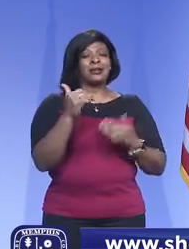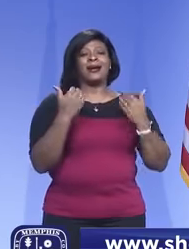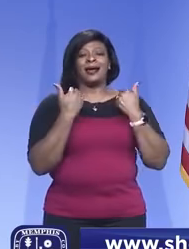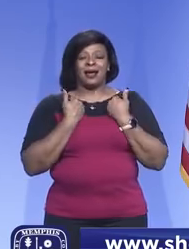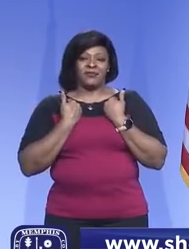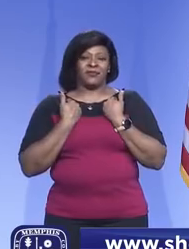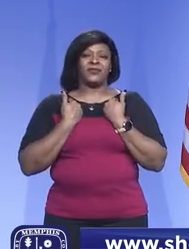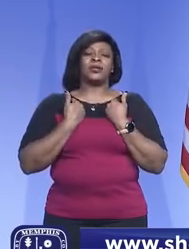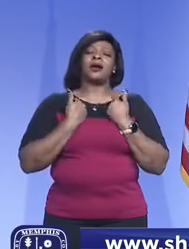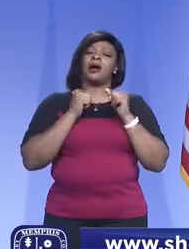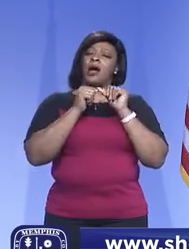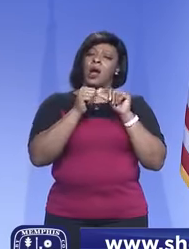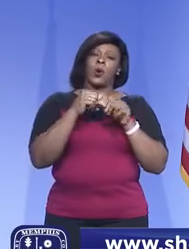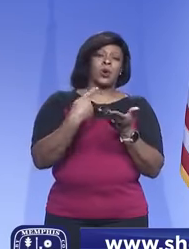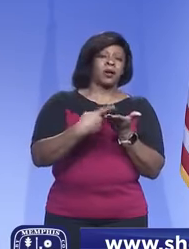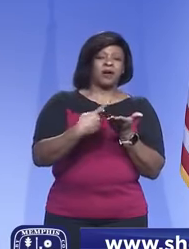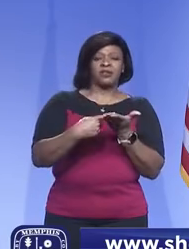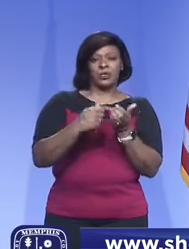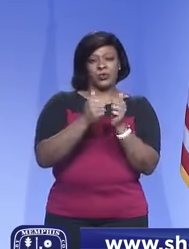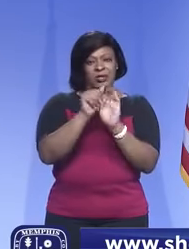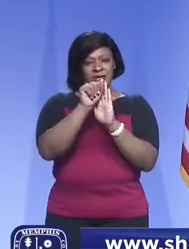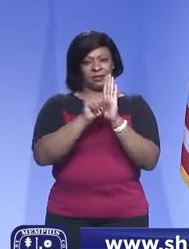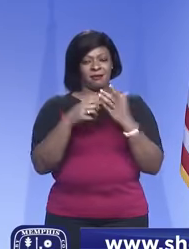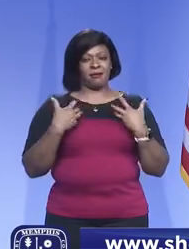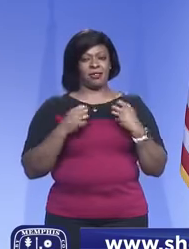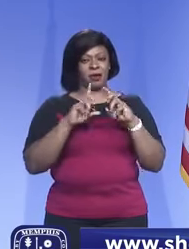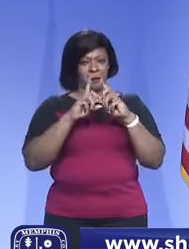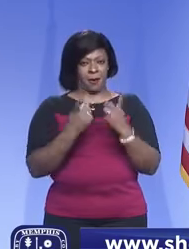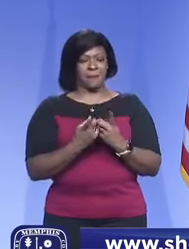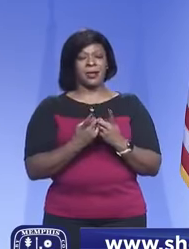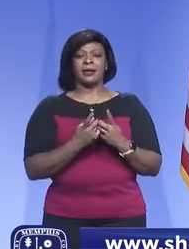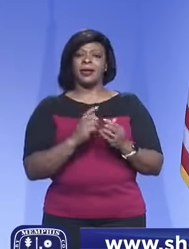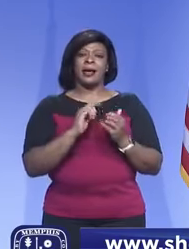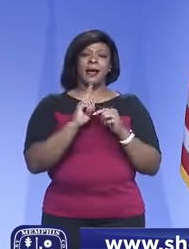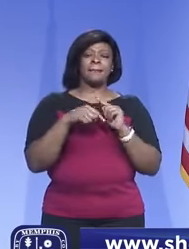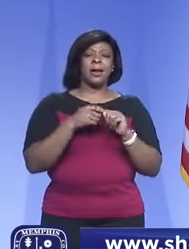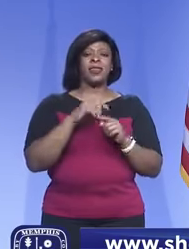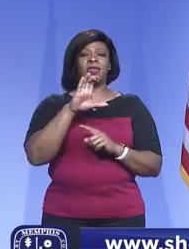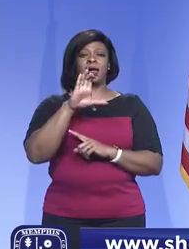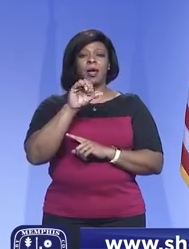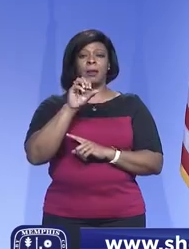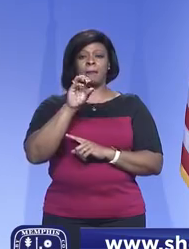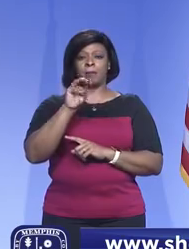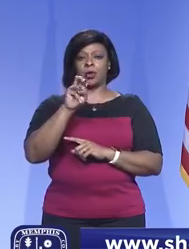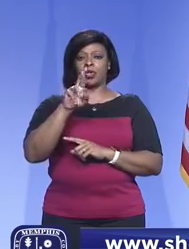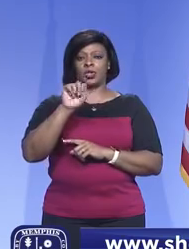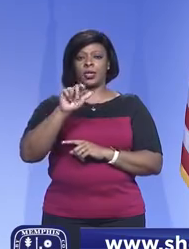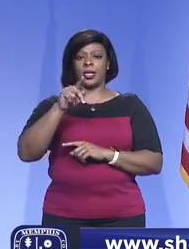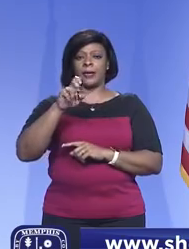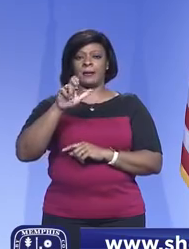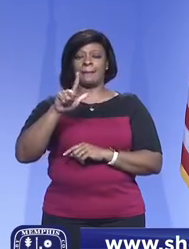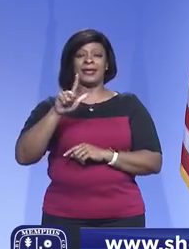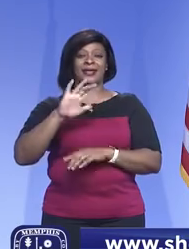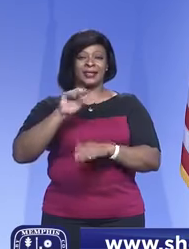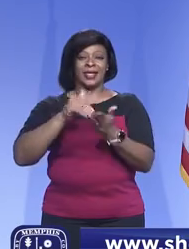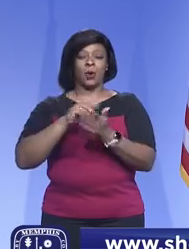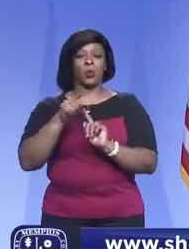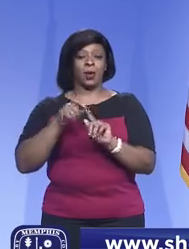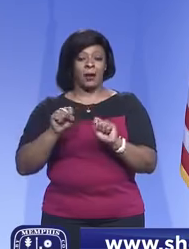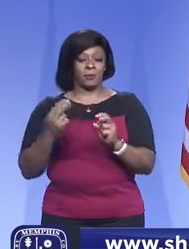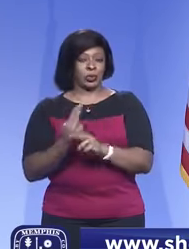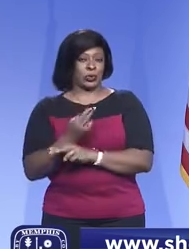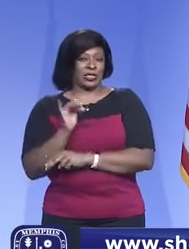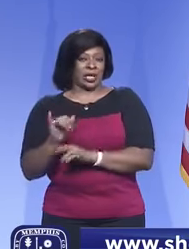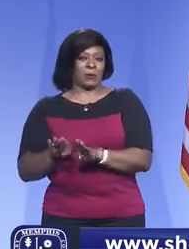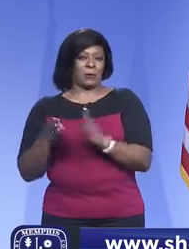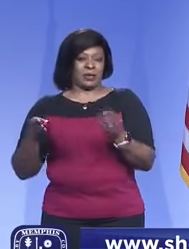having ongoing conversations with the state health department about the commercial appeal site and when that might need to be